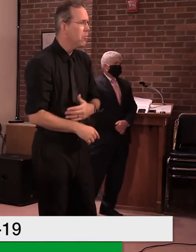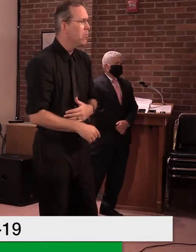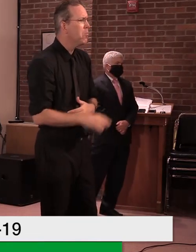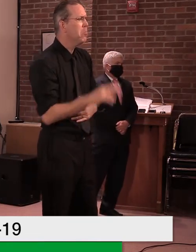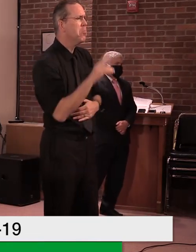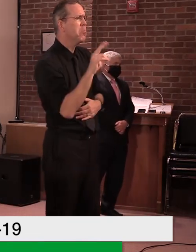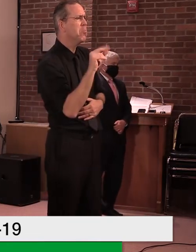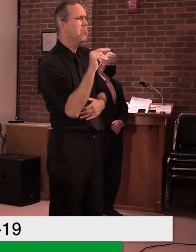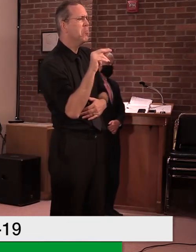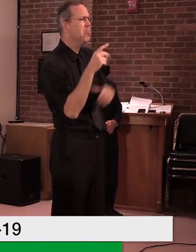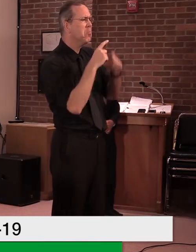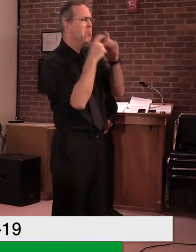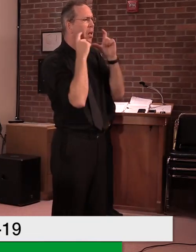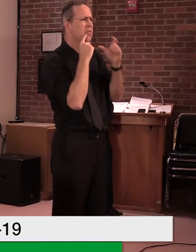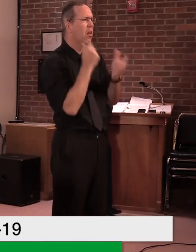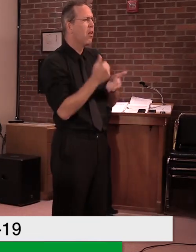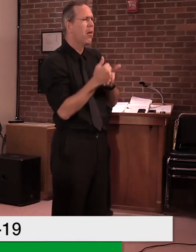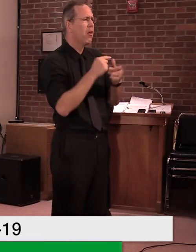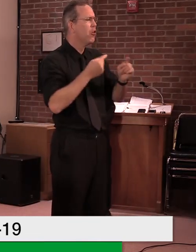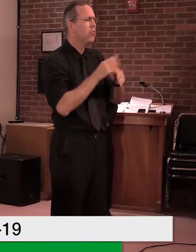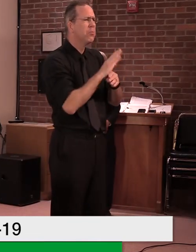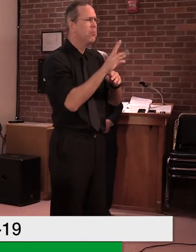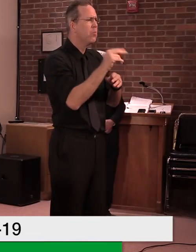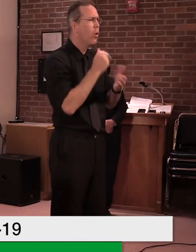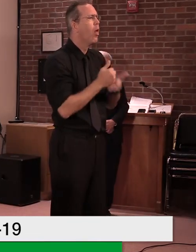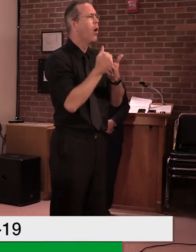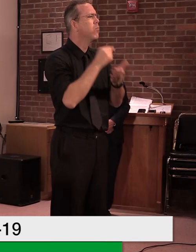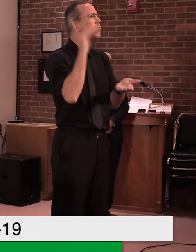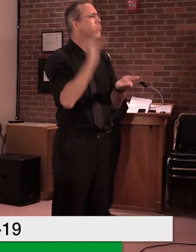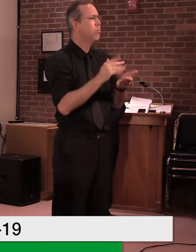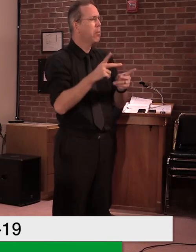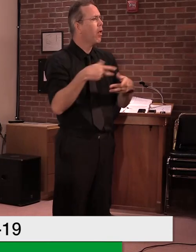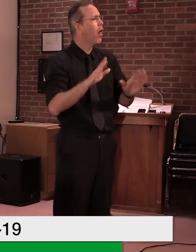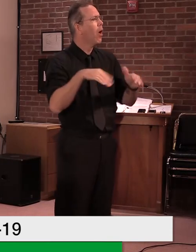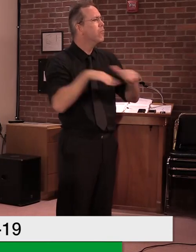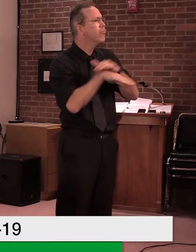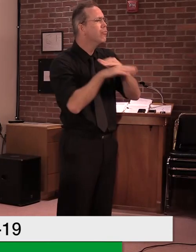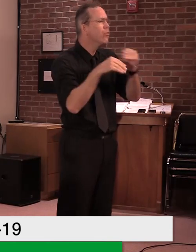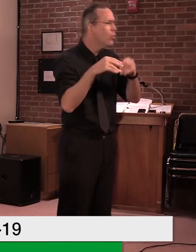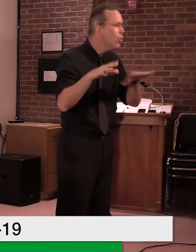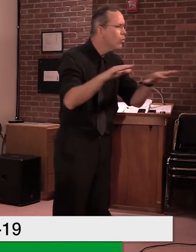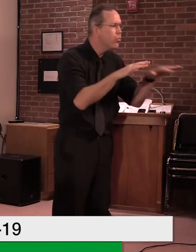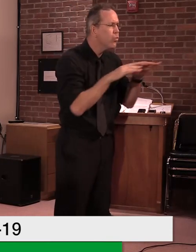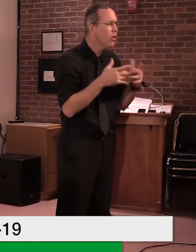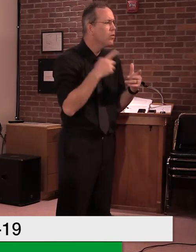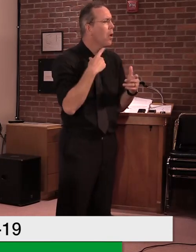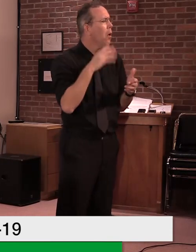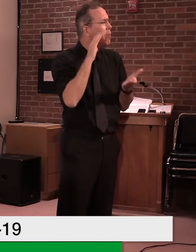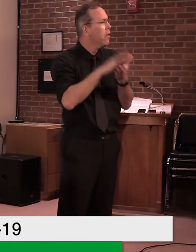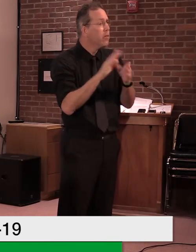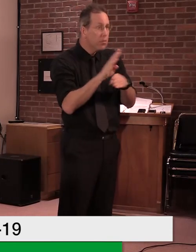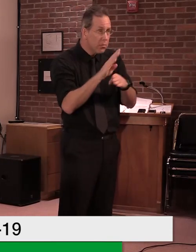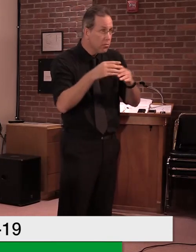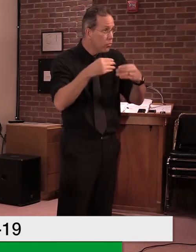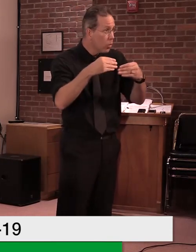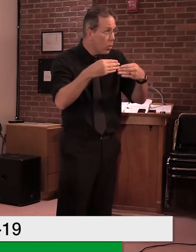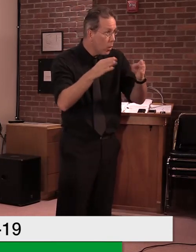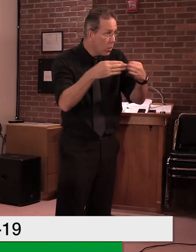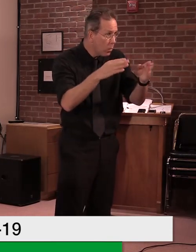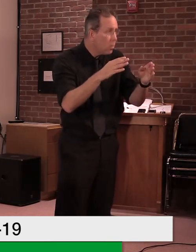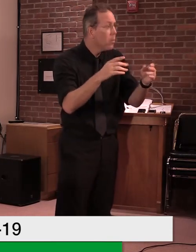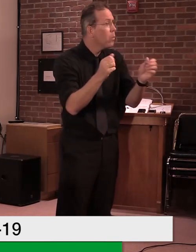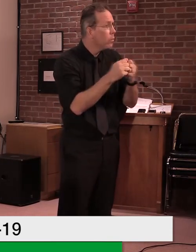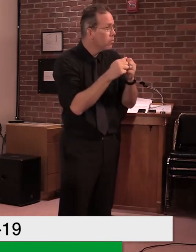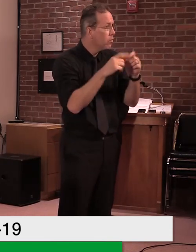believe that we're going to be able to open the spigot a little bit more every single week, but we need people to adhere to the policy, keep themselves, keep